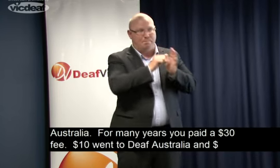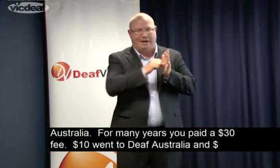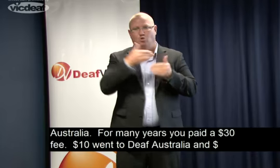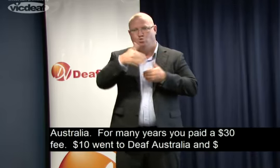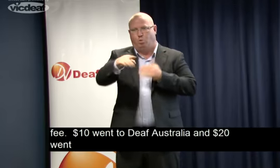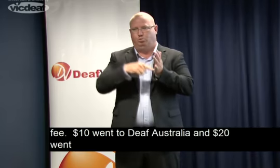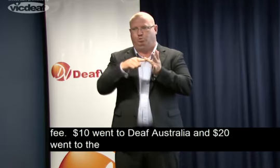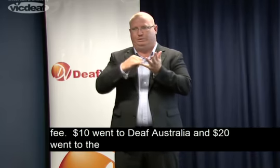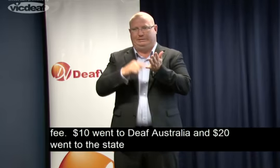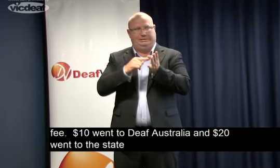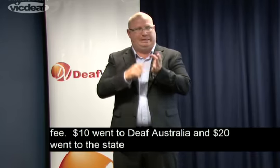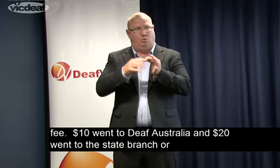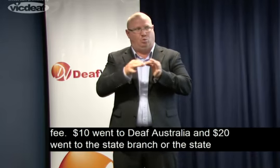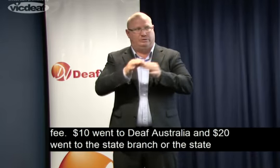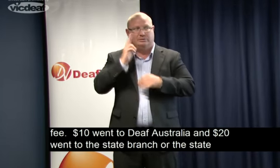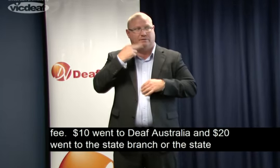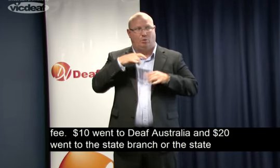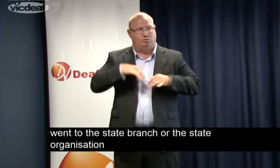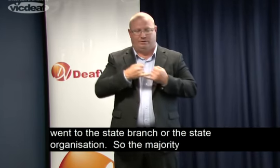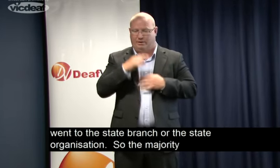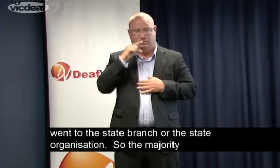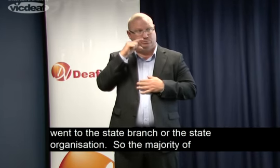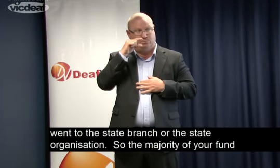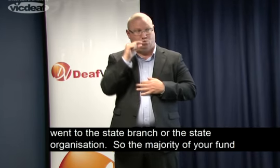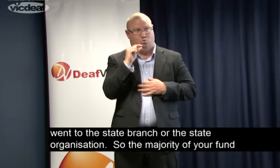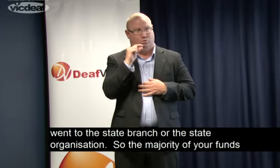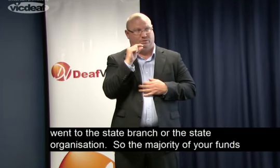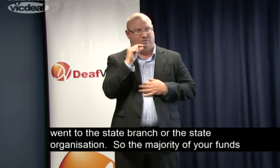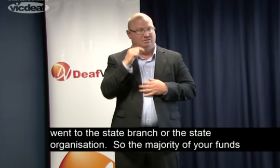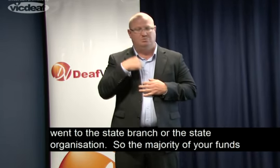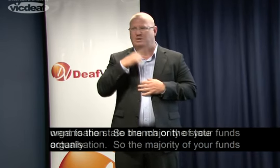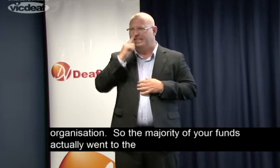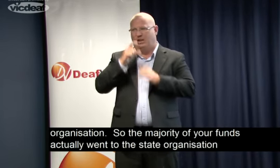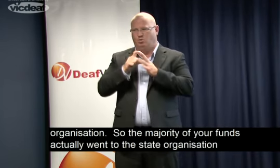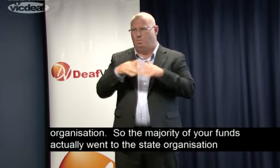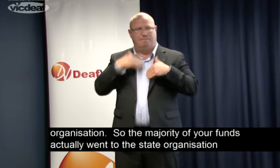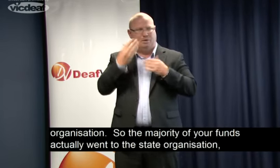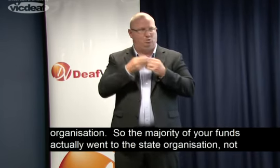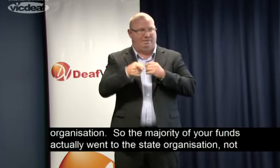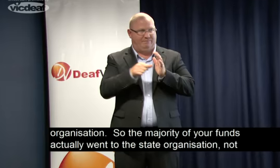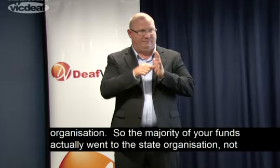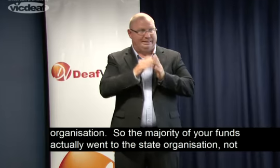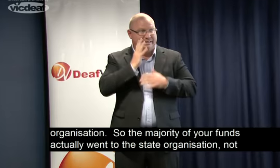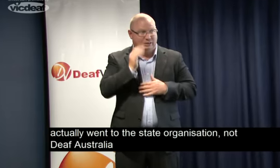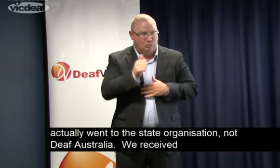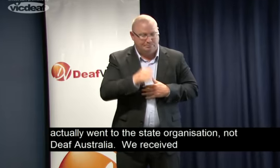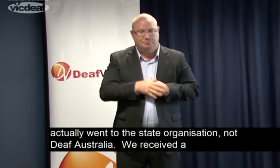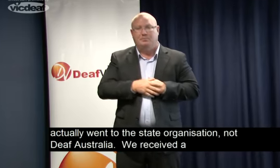So the majority of your funds actually went to the state organisation, not Deaf Australia. We received a minimal amount, and obviously we couldn't do a lot with